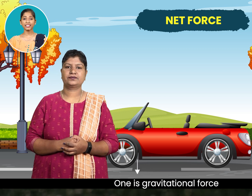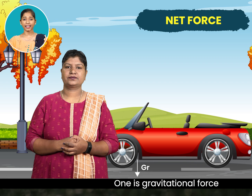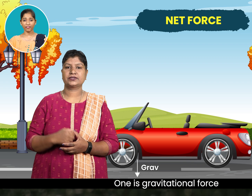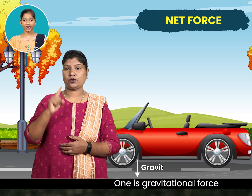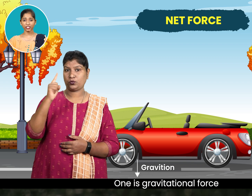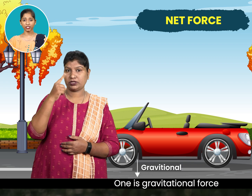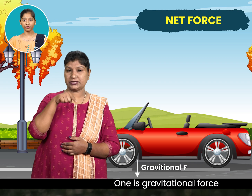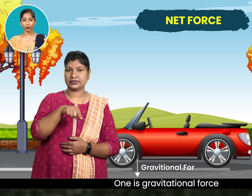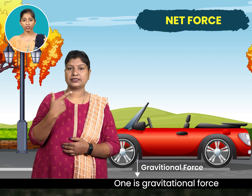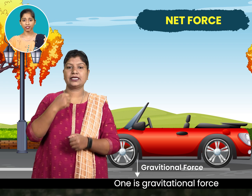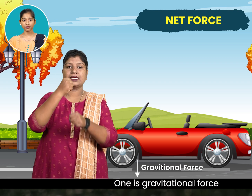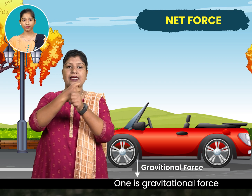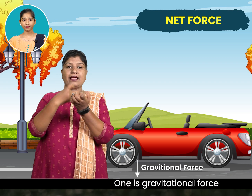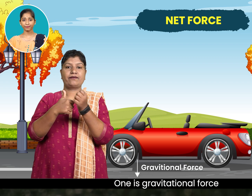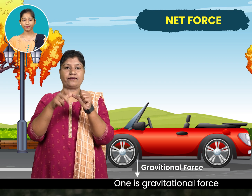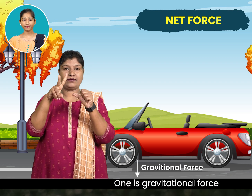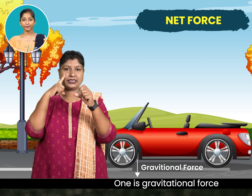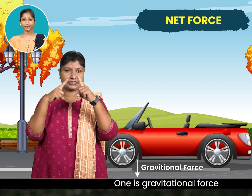One is gravitational force,